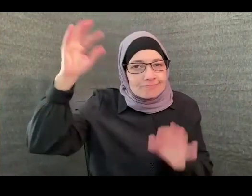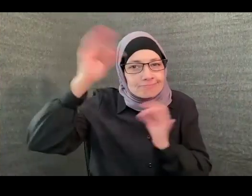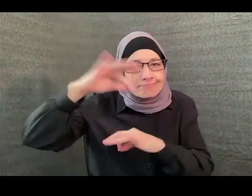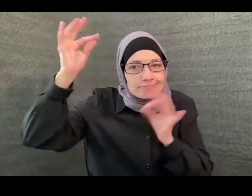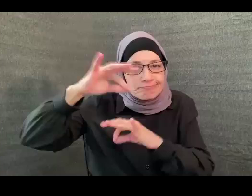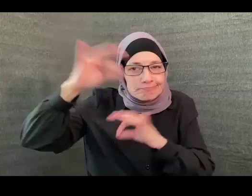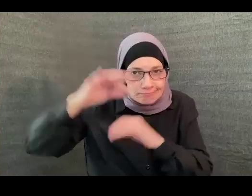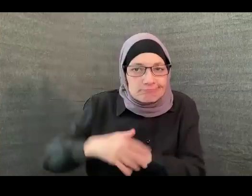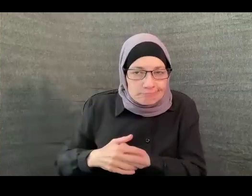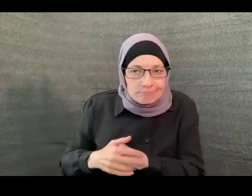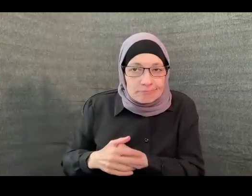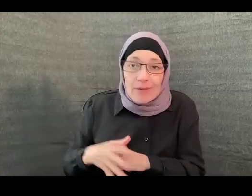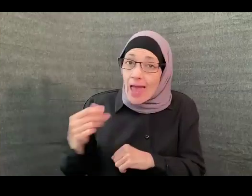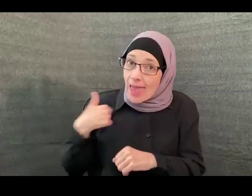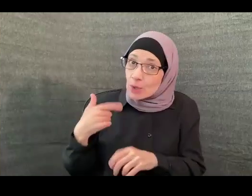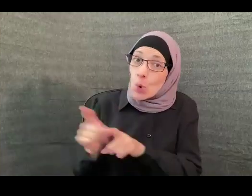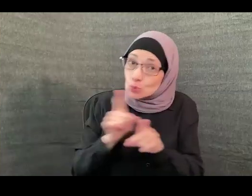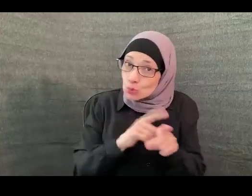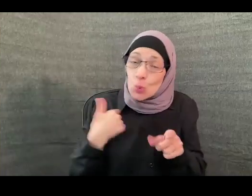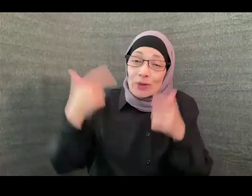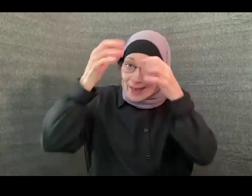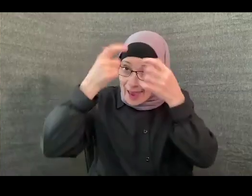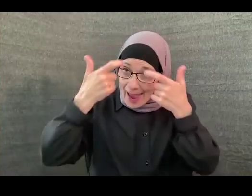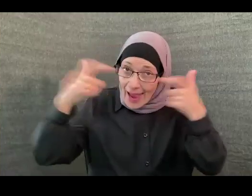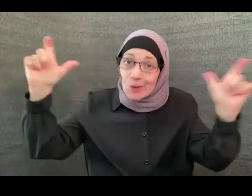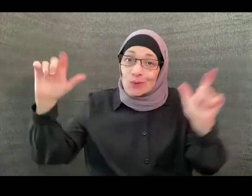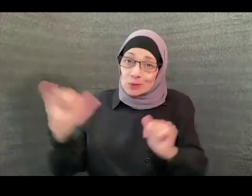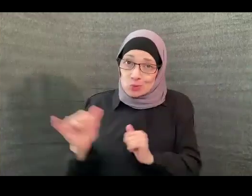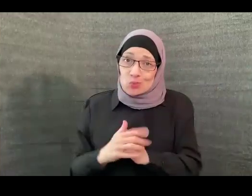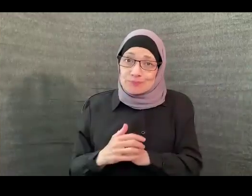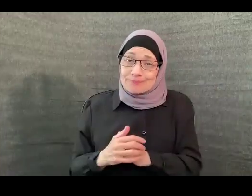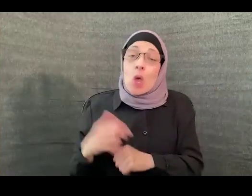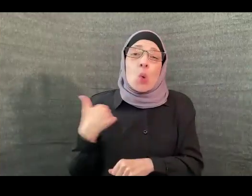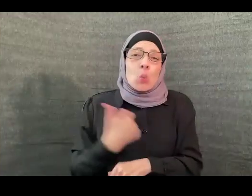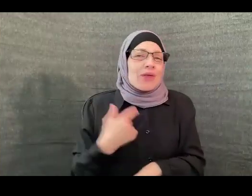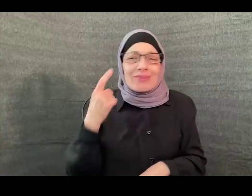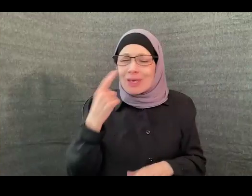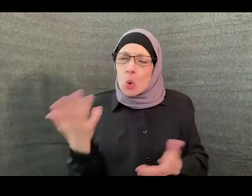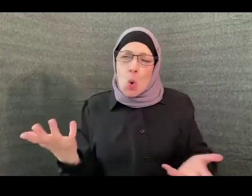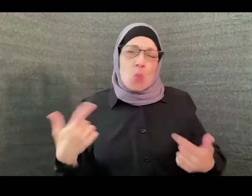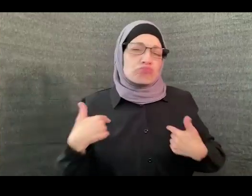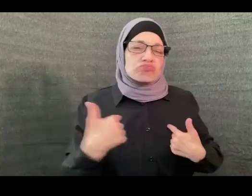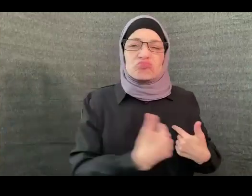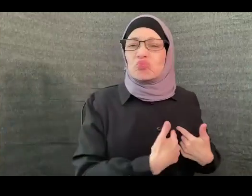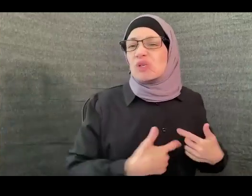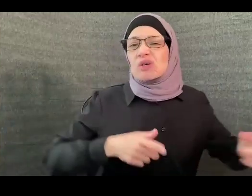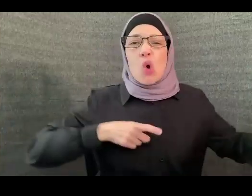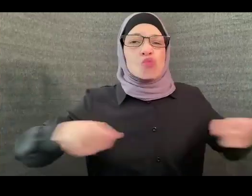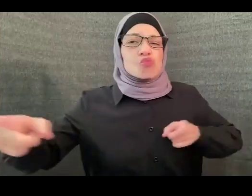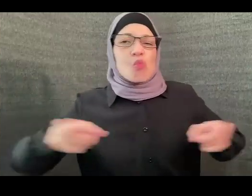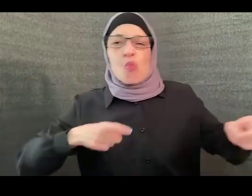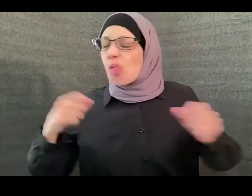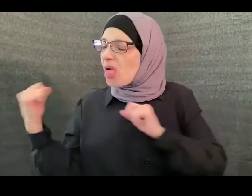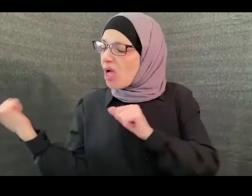And in our arrogance, we think we are capable over everything. We have all the